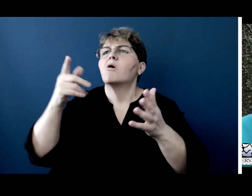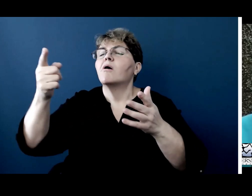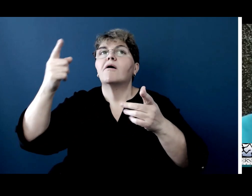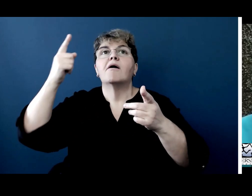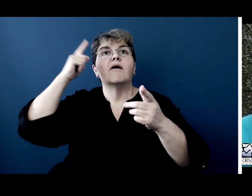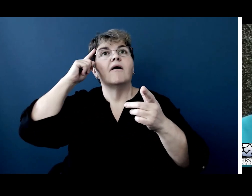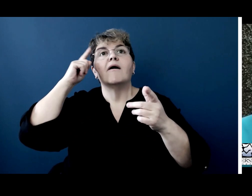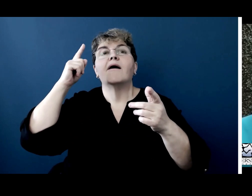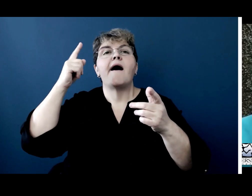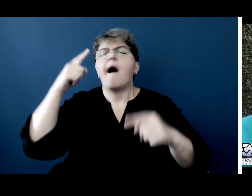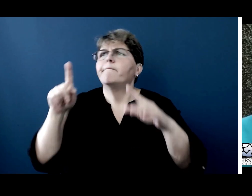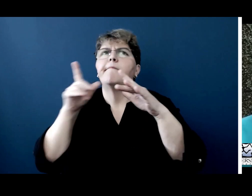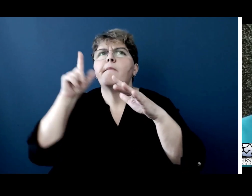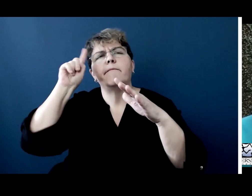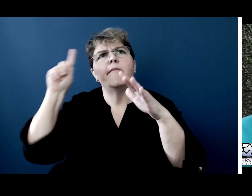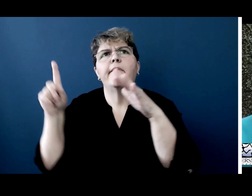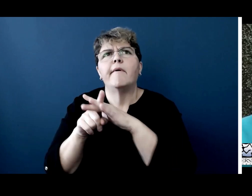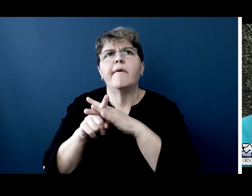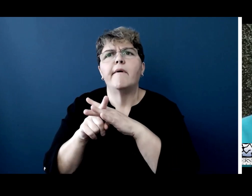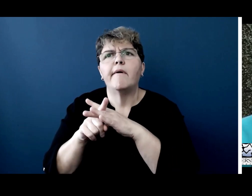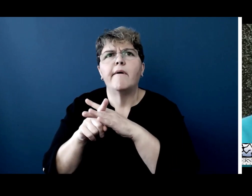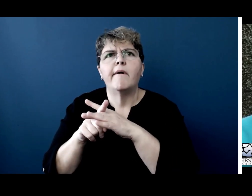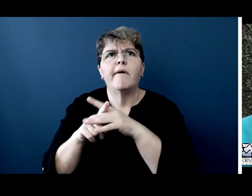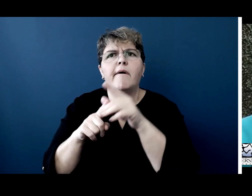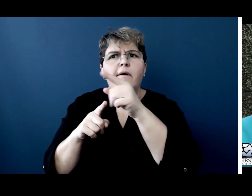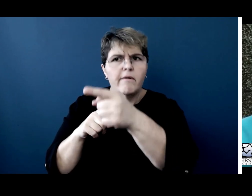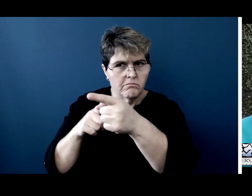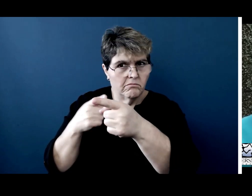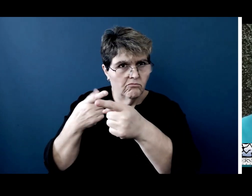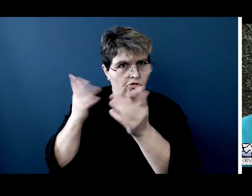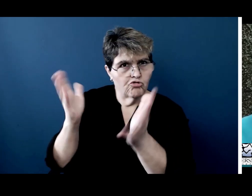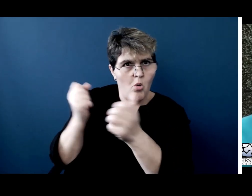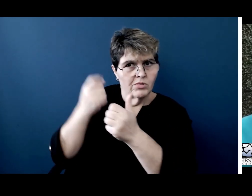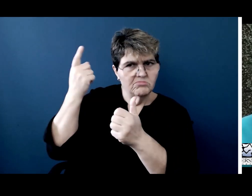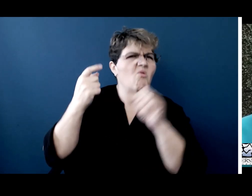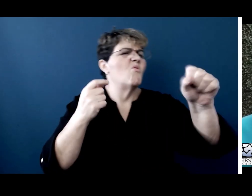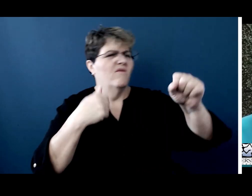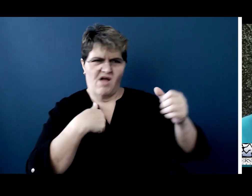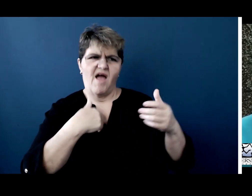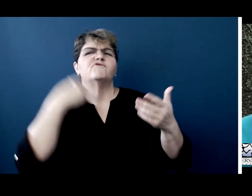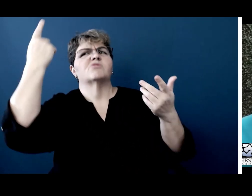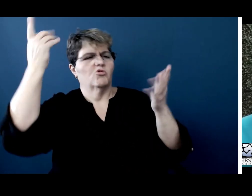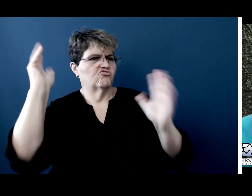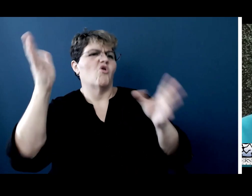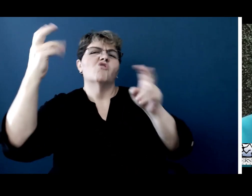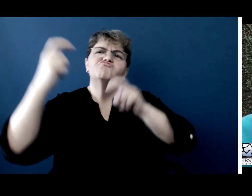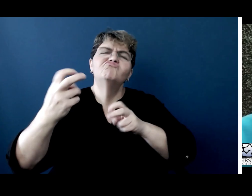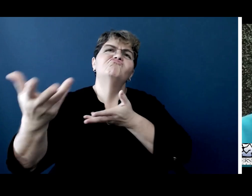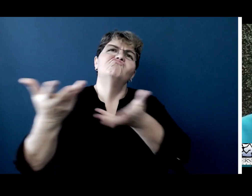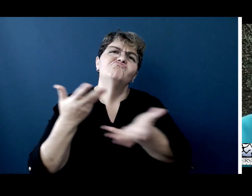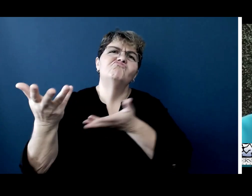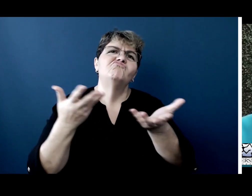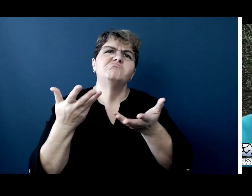Mhm. and sometimes it's hard. Yeah. The thing I always appreciate about you, Vinny,